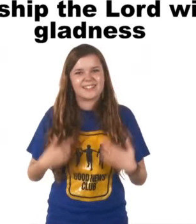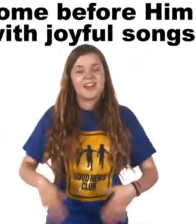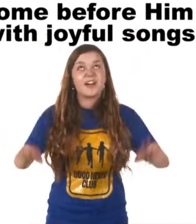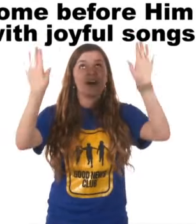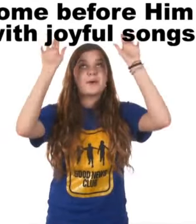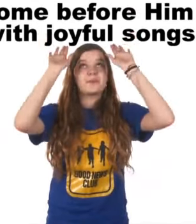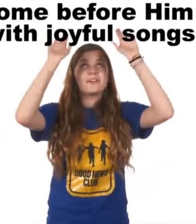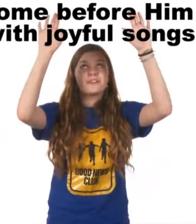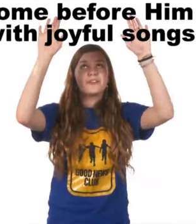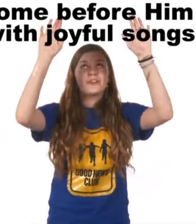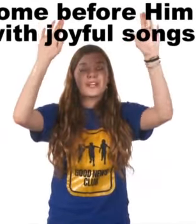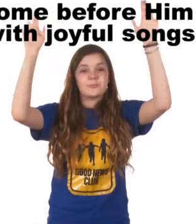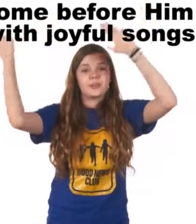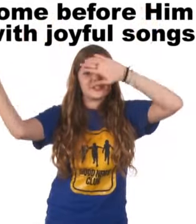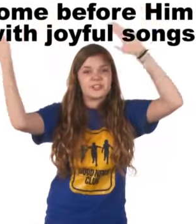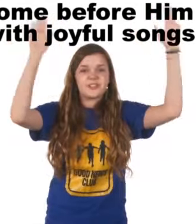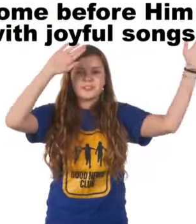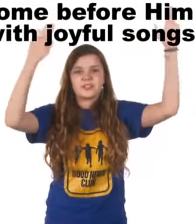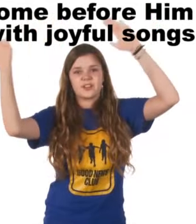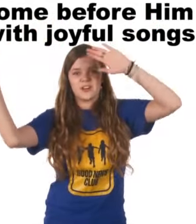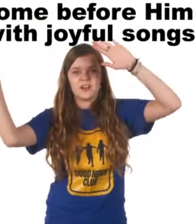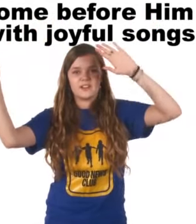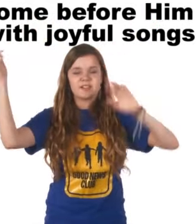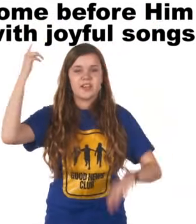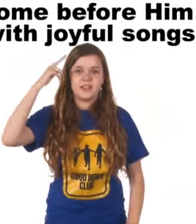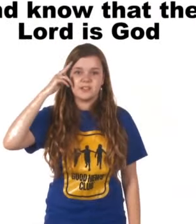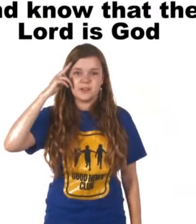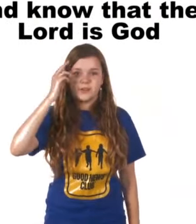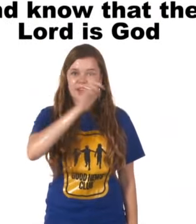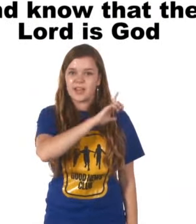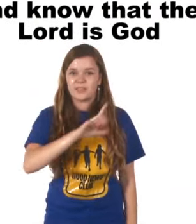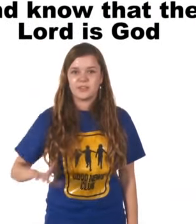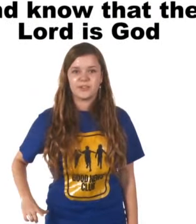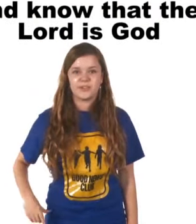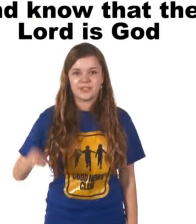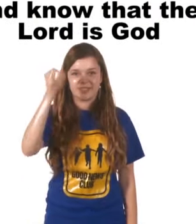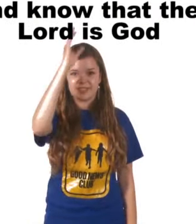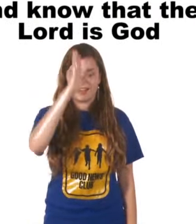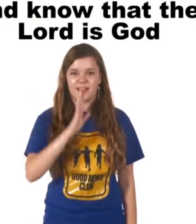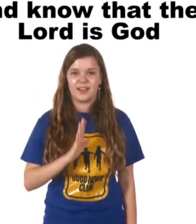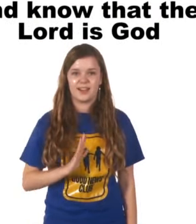Worship before Him with joyful songs Know that the Lord is God